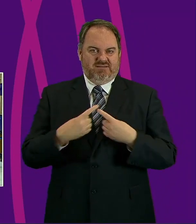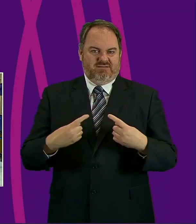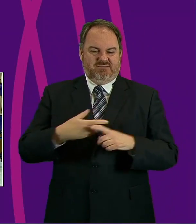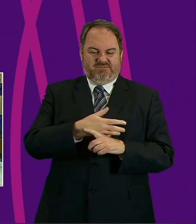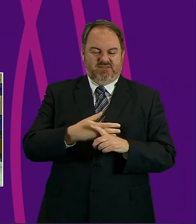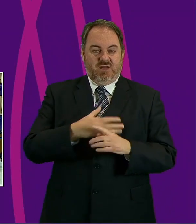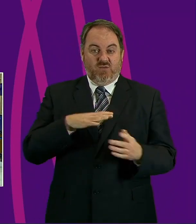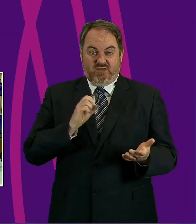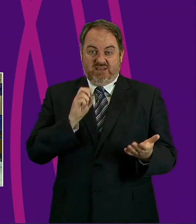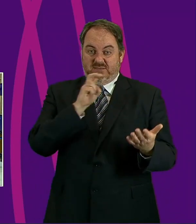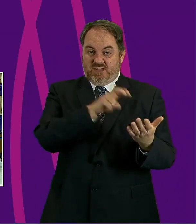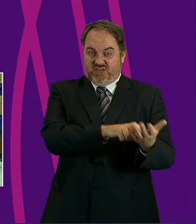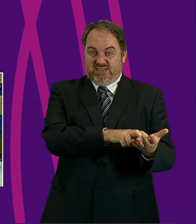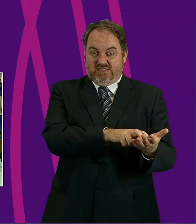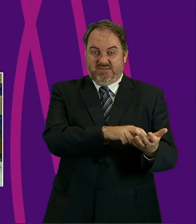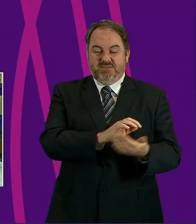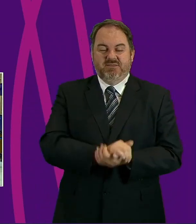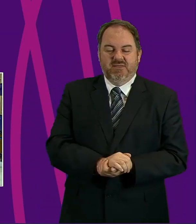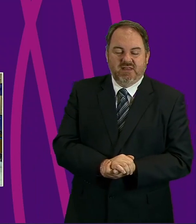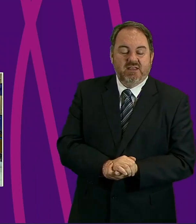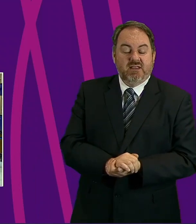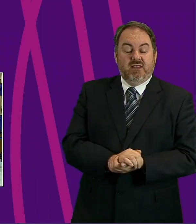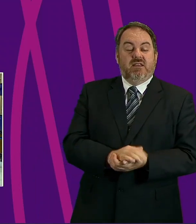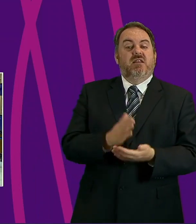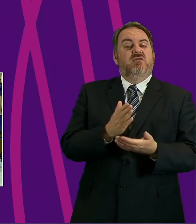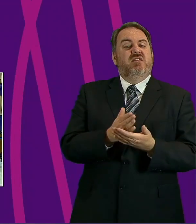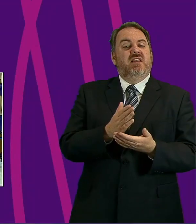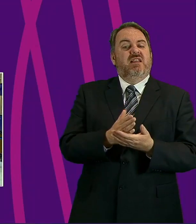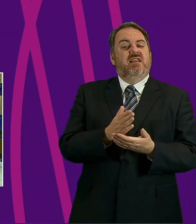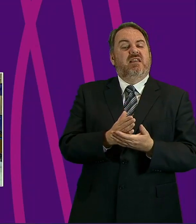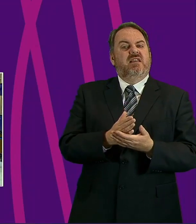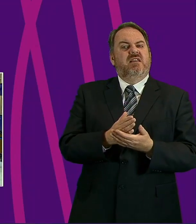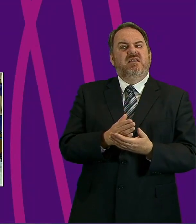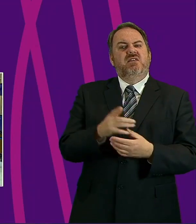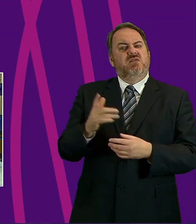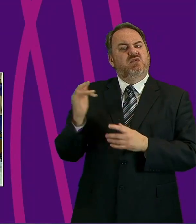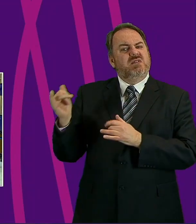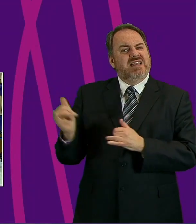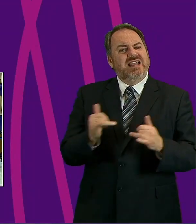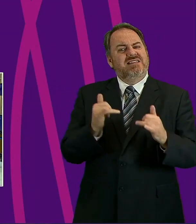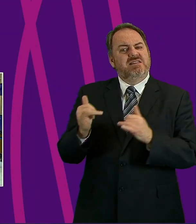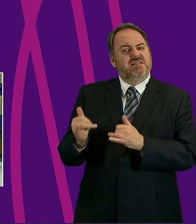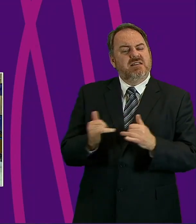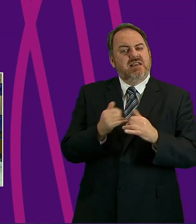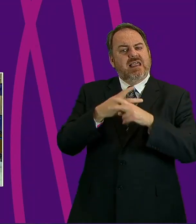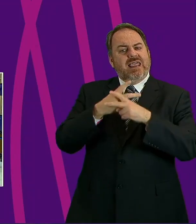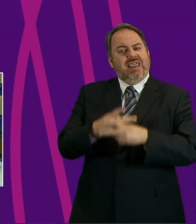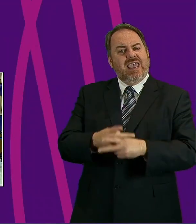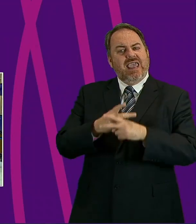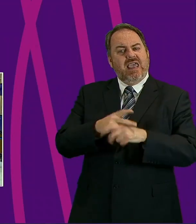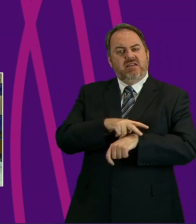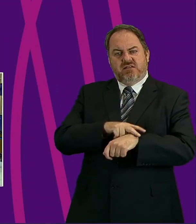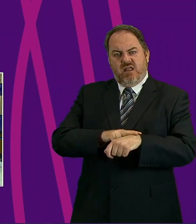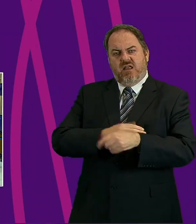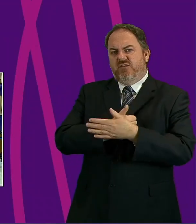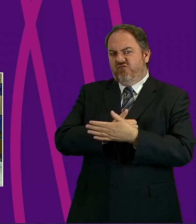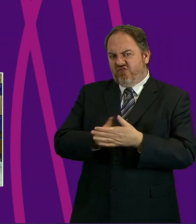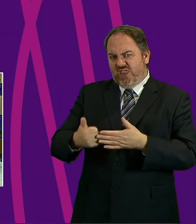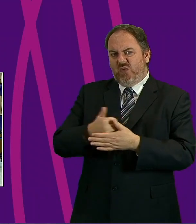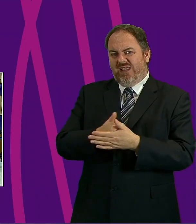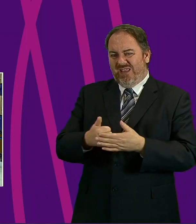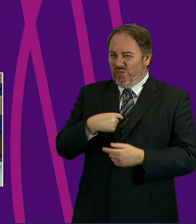the Government's acceptance this week of the need to regularly test staff in Scotland's care homes. We've been pressing for this since